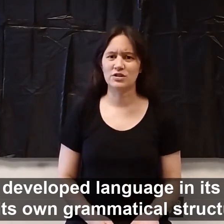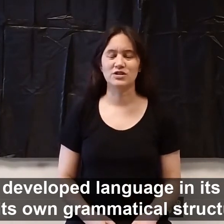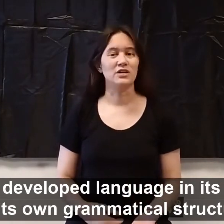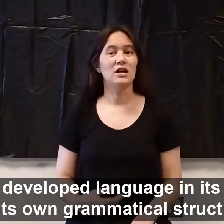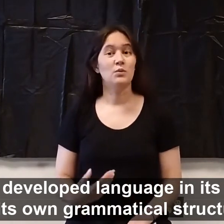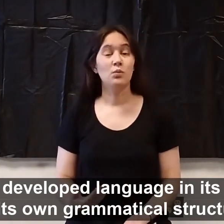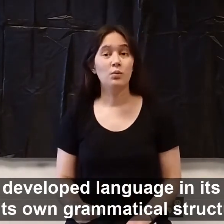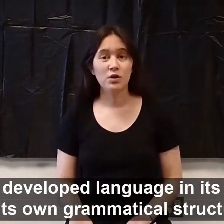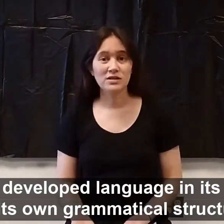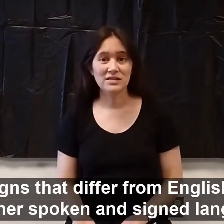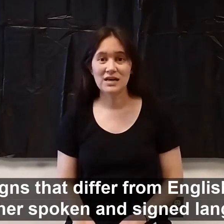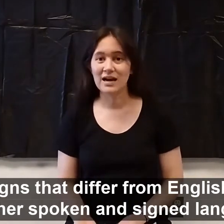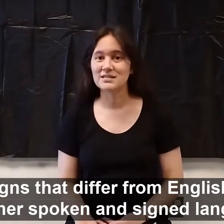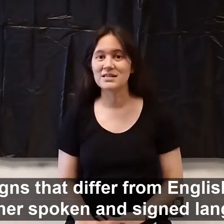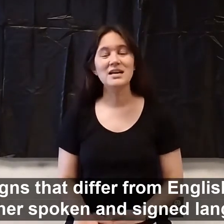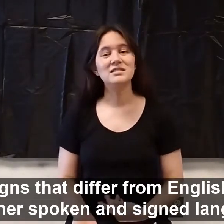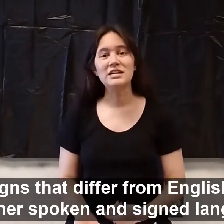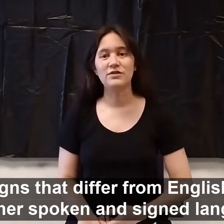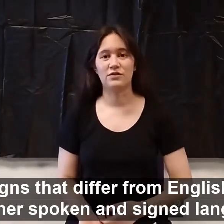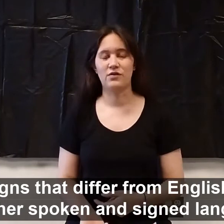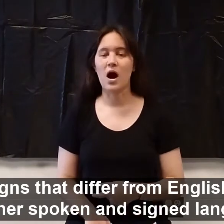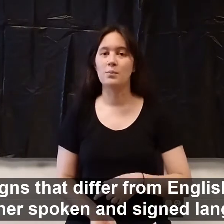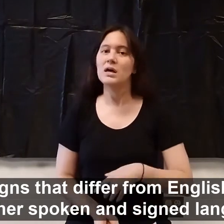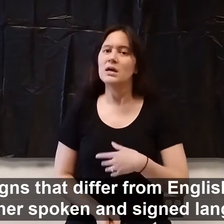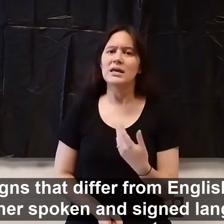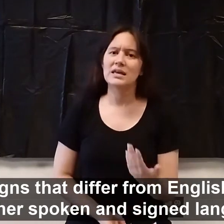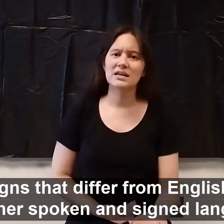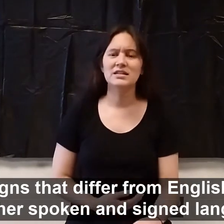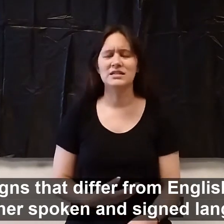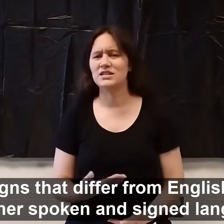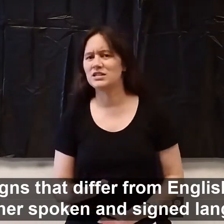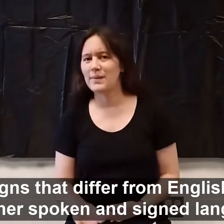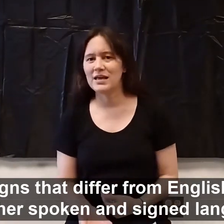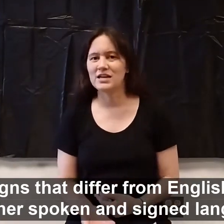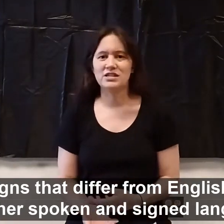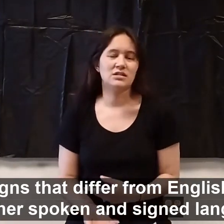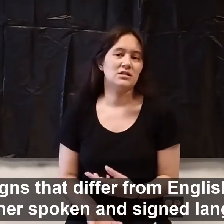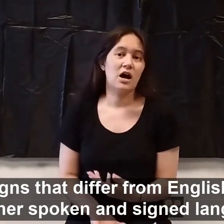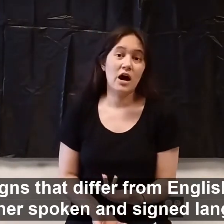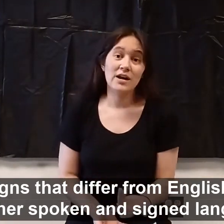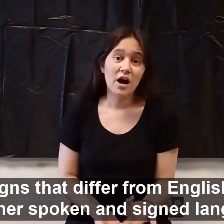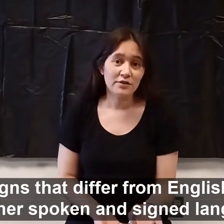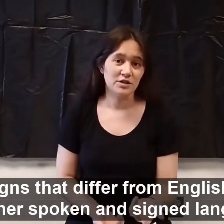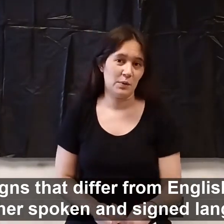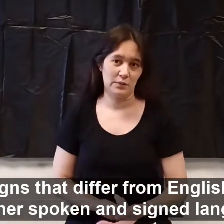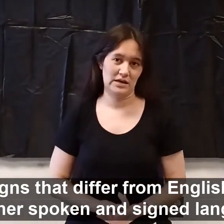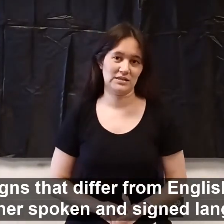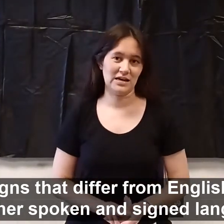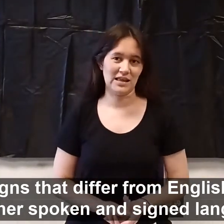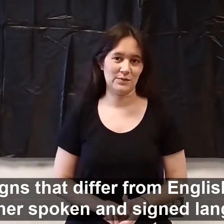structure, words and signs that differ from English, Spanish, and other spoken and sign